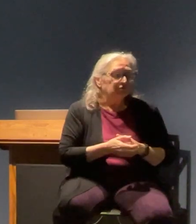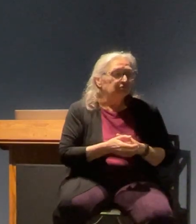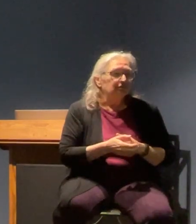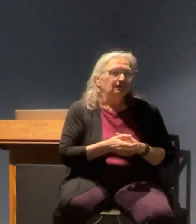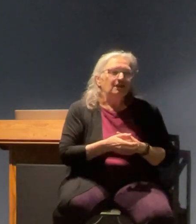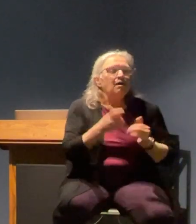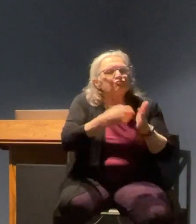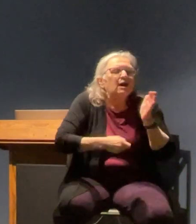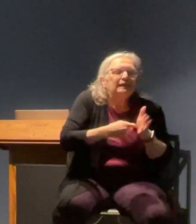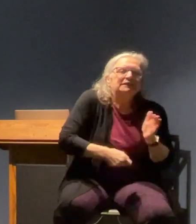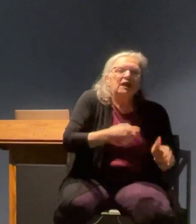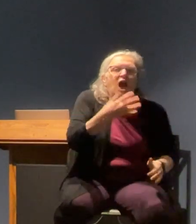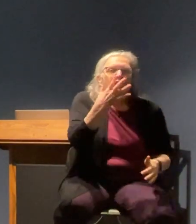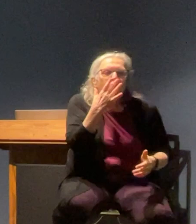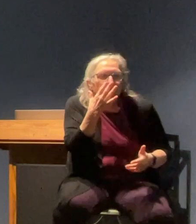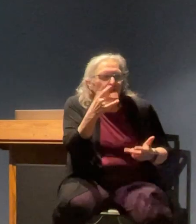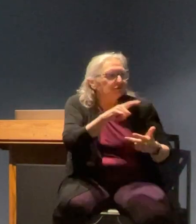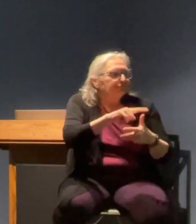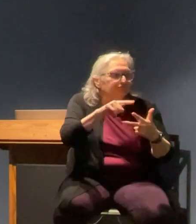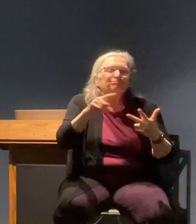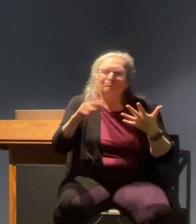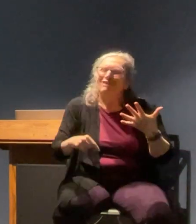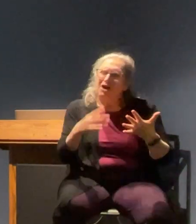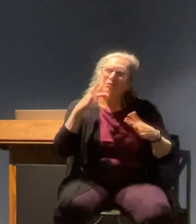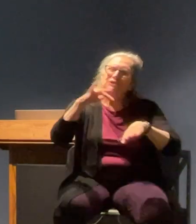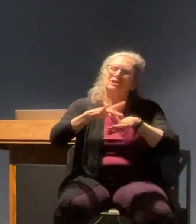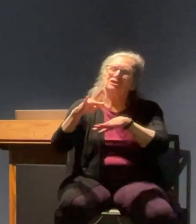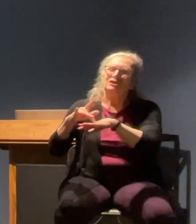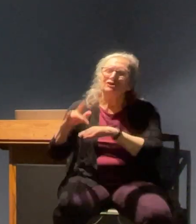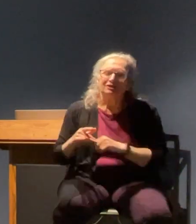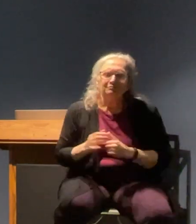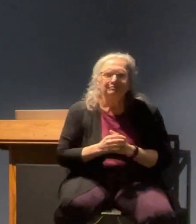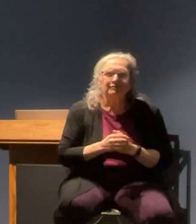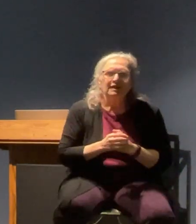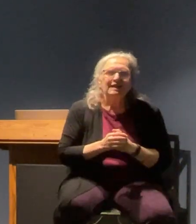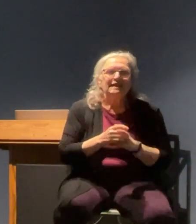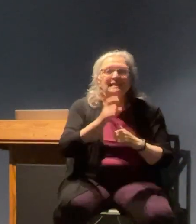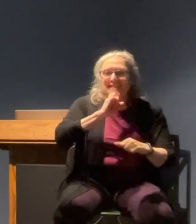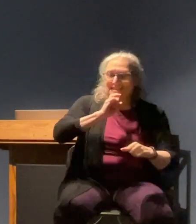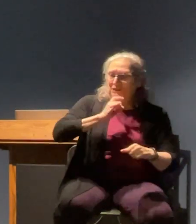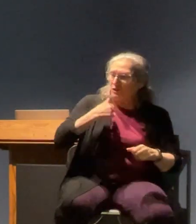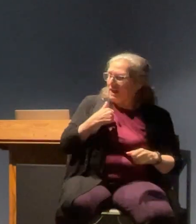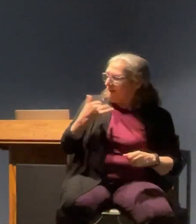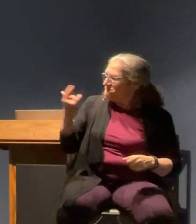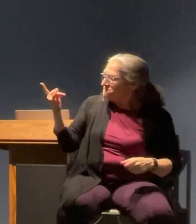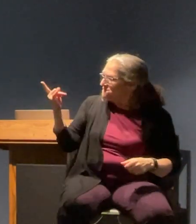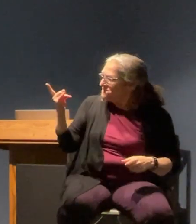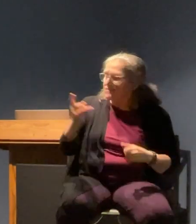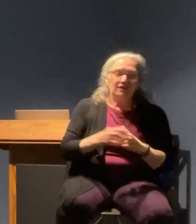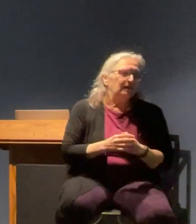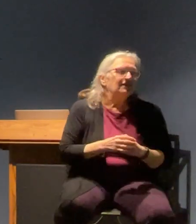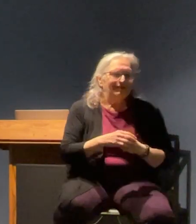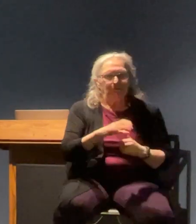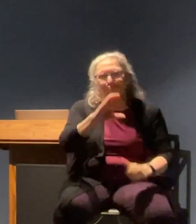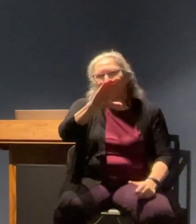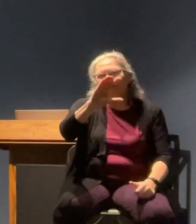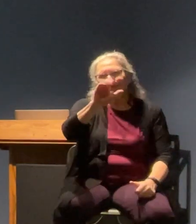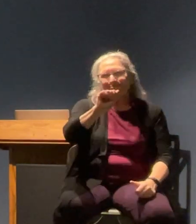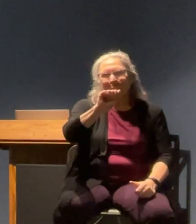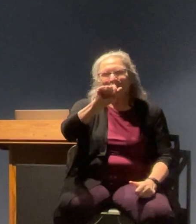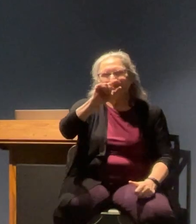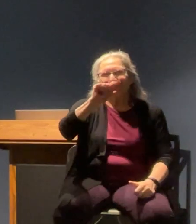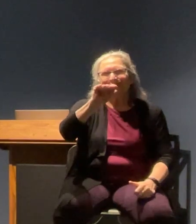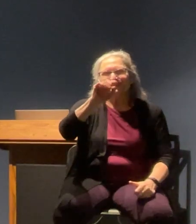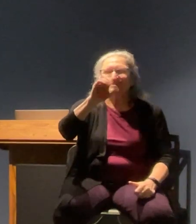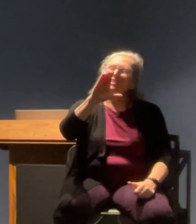colors, which these things are going to touch on, right, in terms of how they important. So the sneakers that I have on were basically contraband, right, by